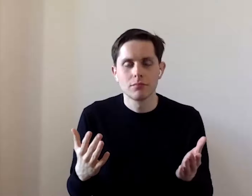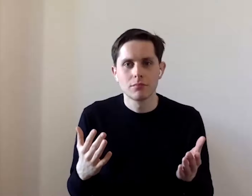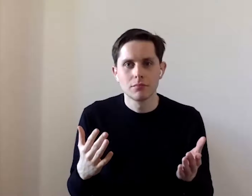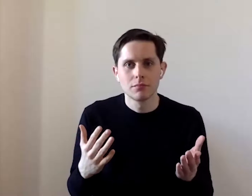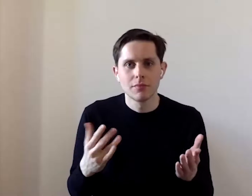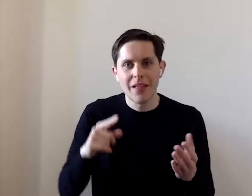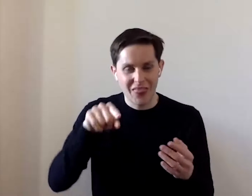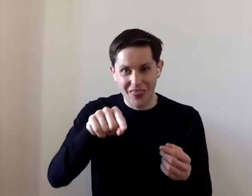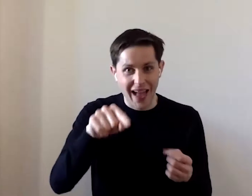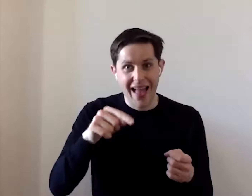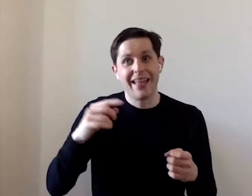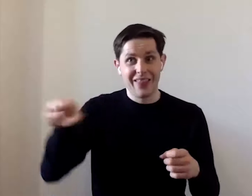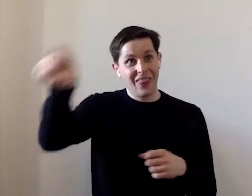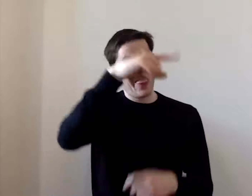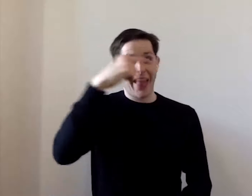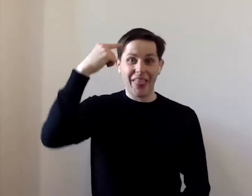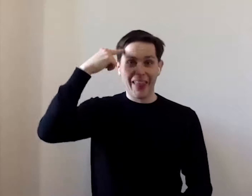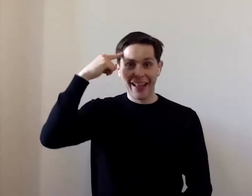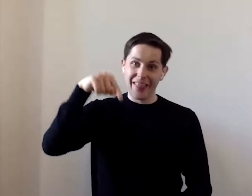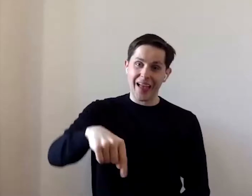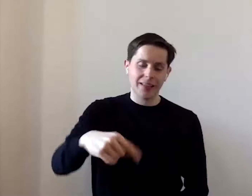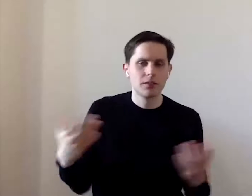7, average 9-year process,